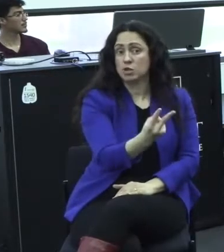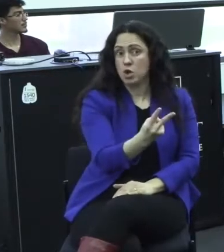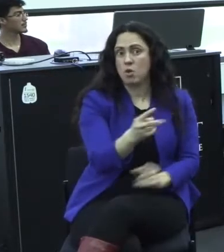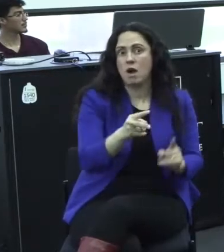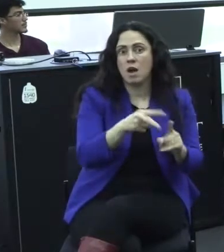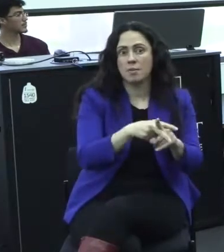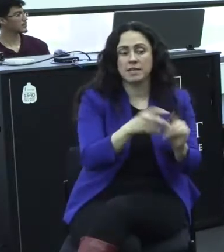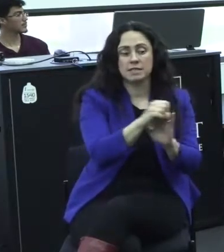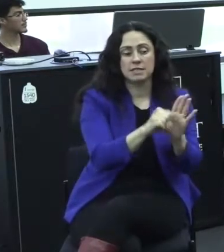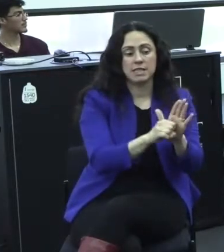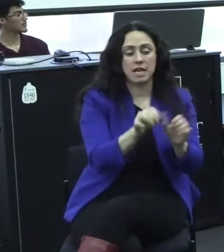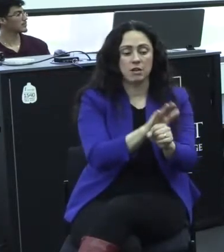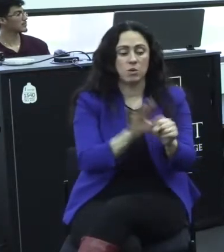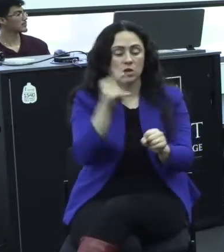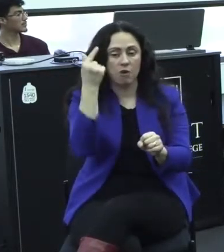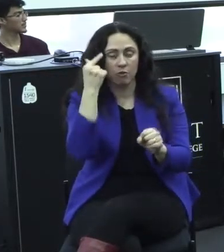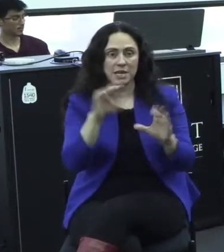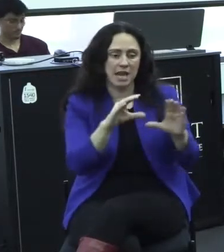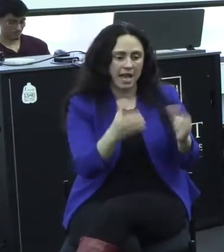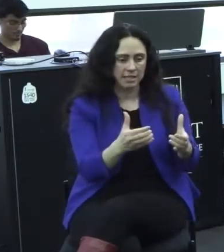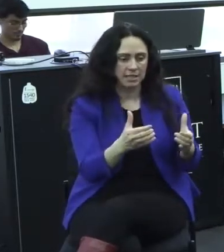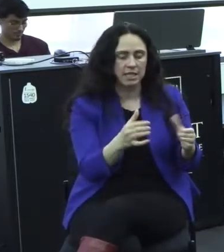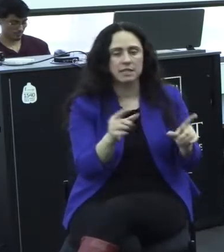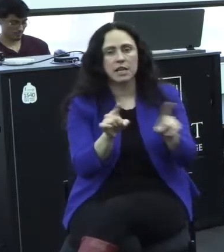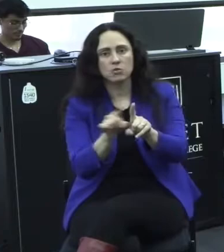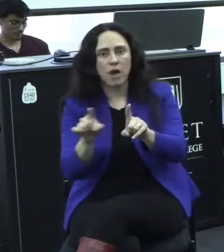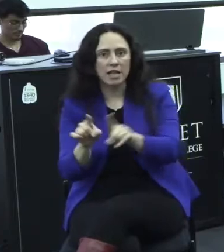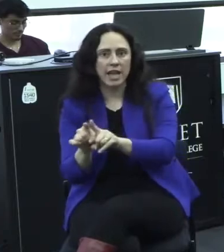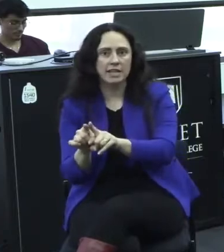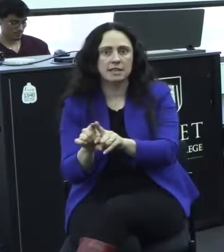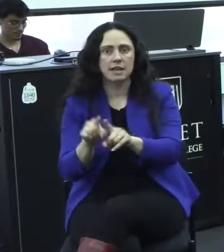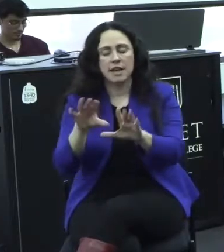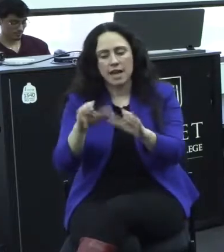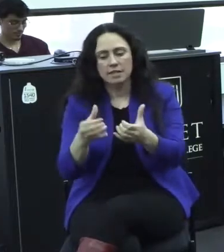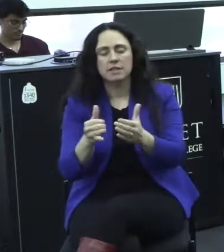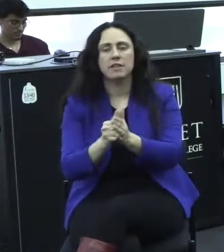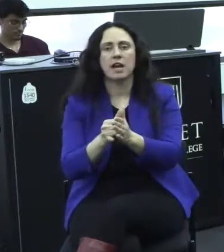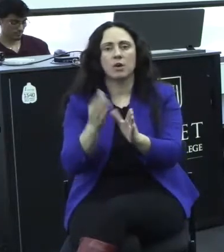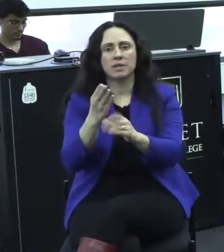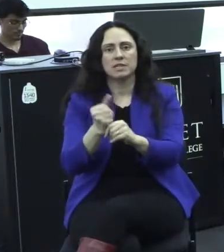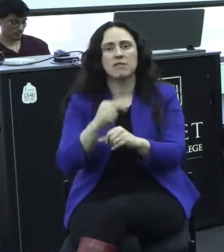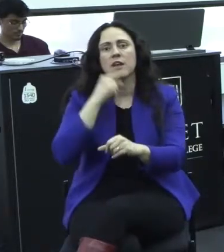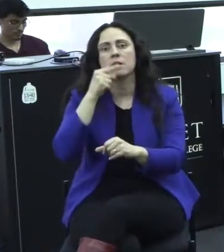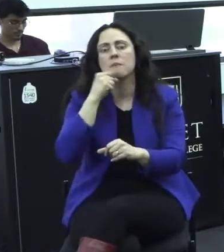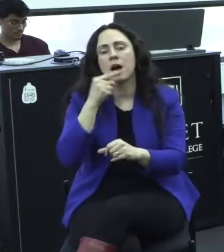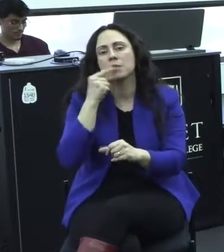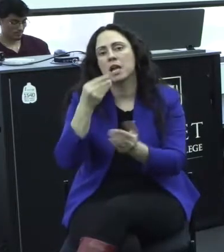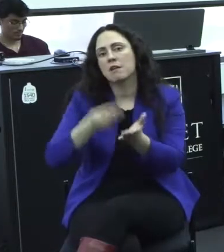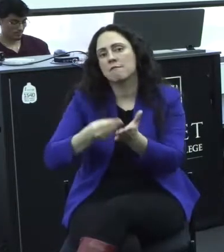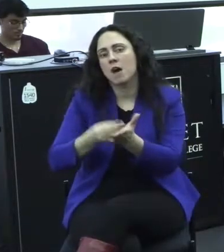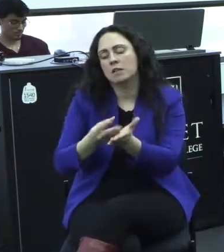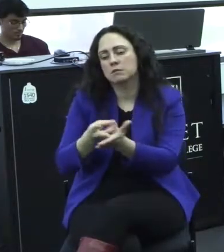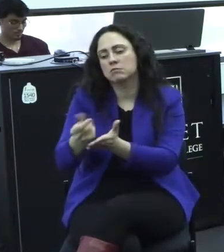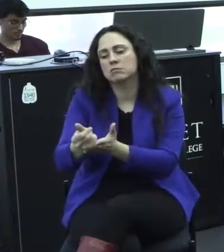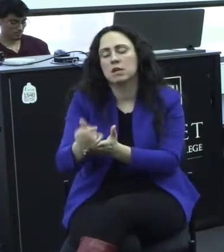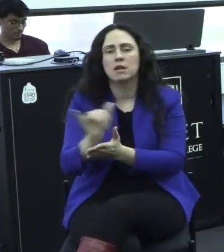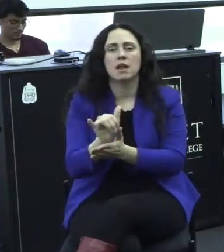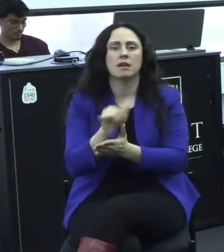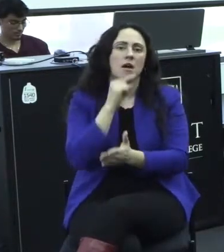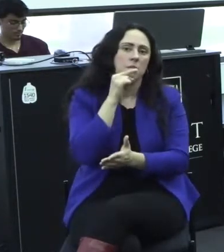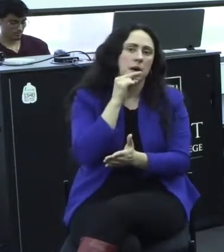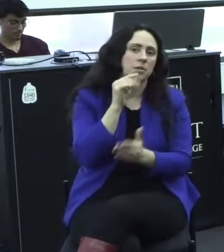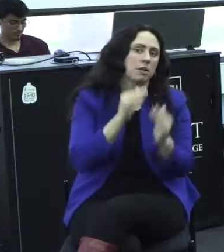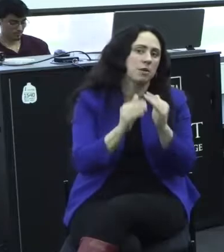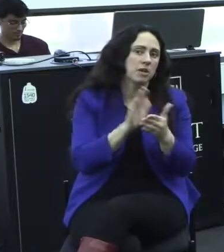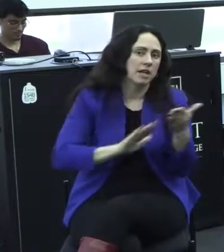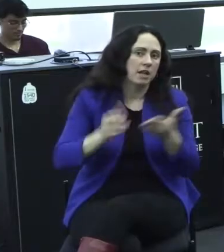to state and local government entities, as well as entities that are receiving public funds, such as public community